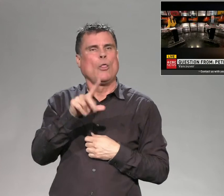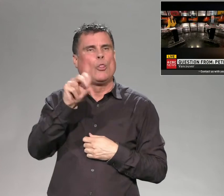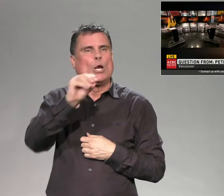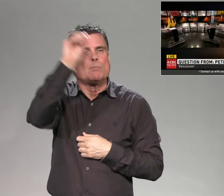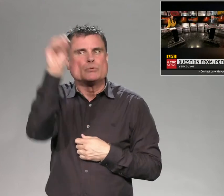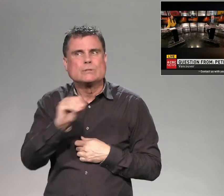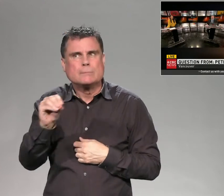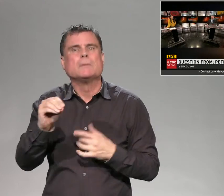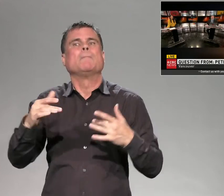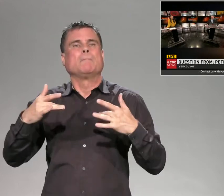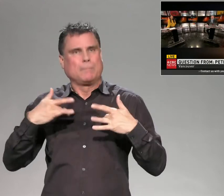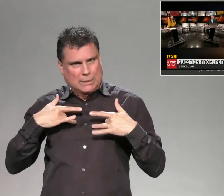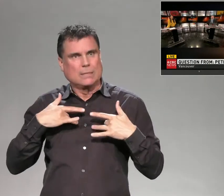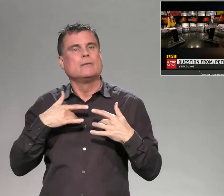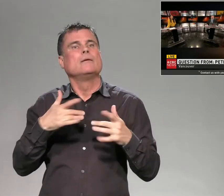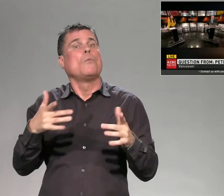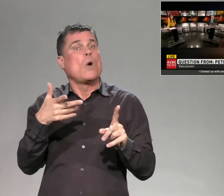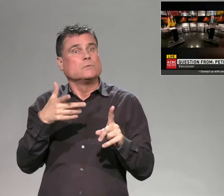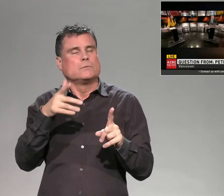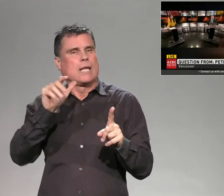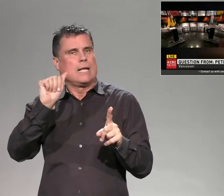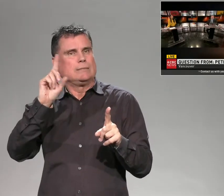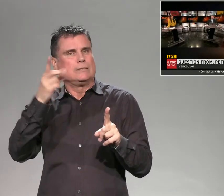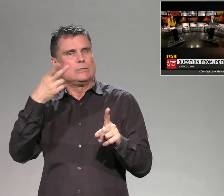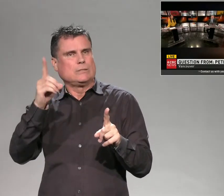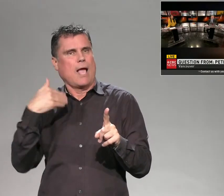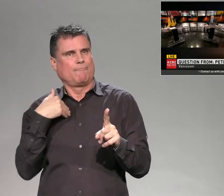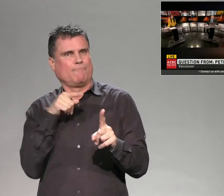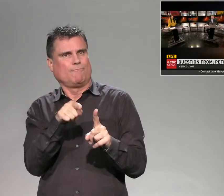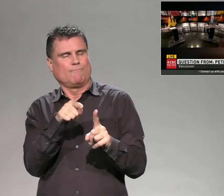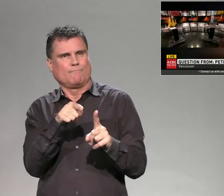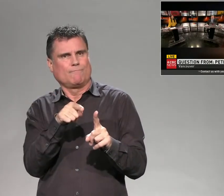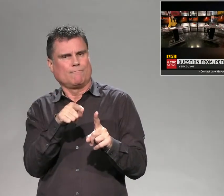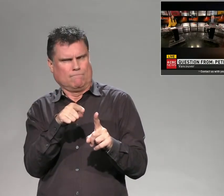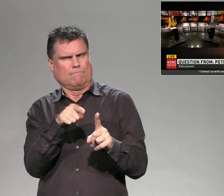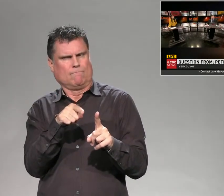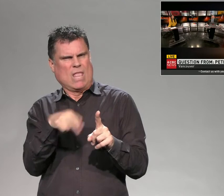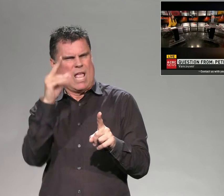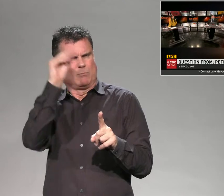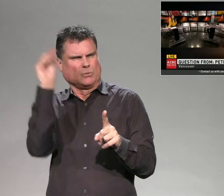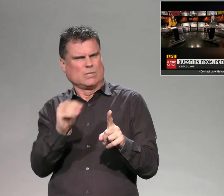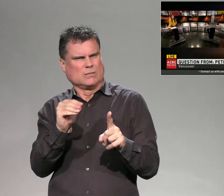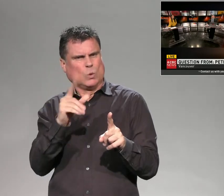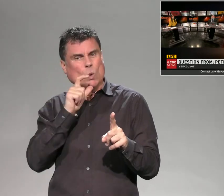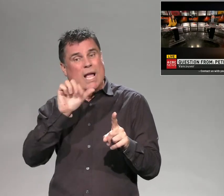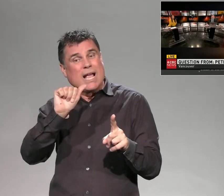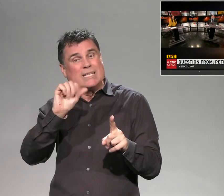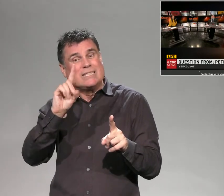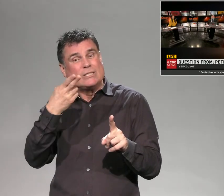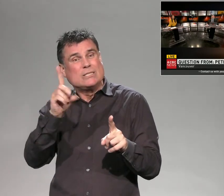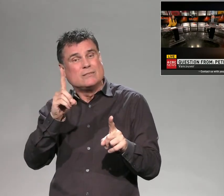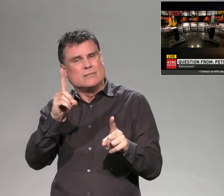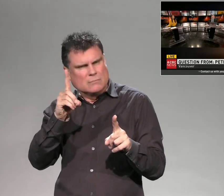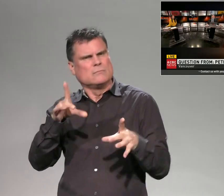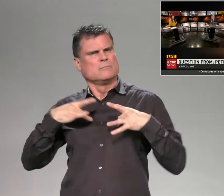kids, and 5% of adults have ADHD. So what are you going to do to protect us? Dr. Bonnie